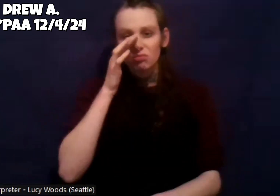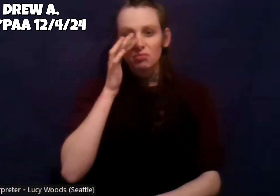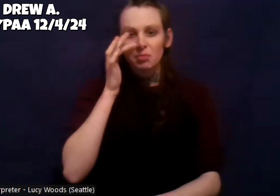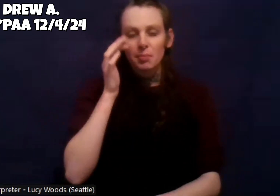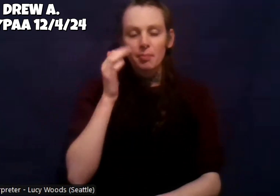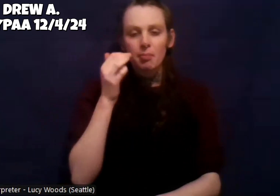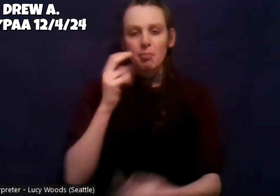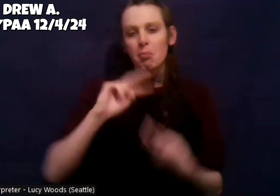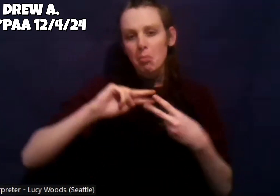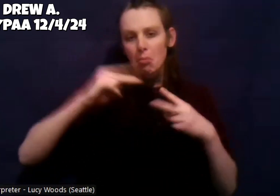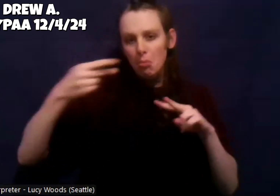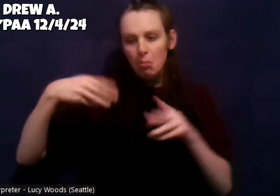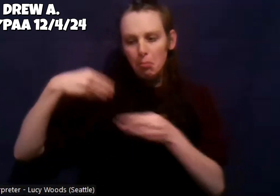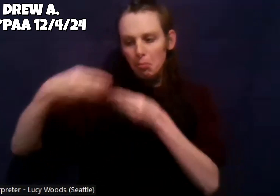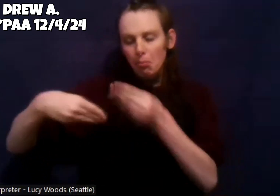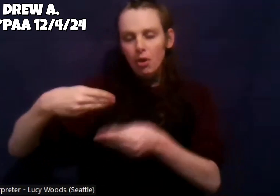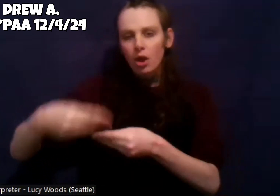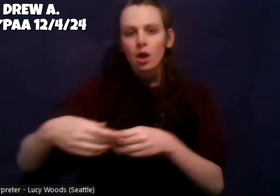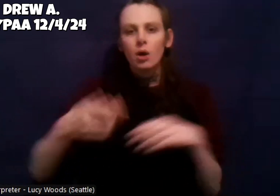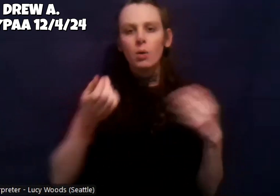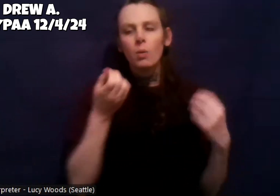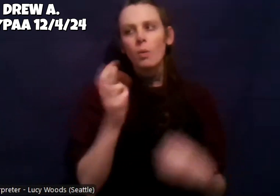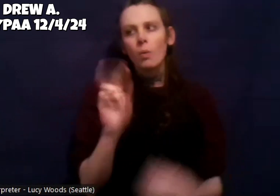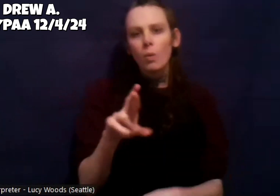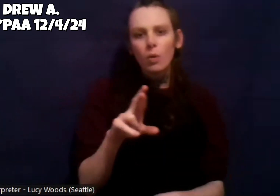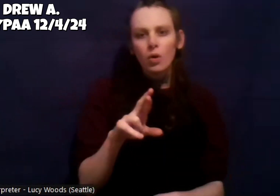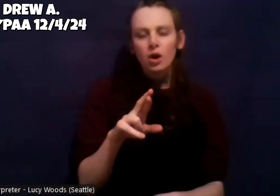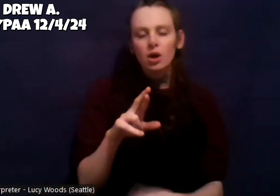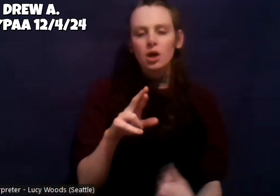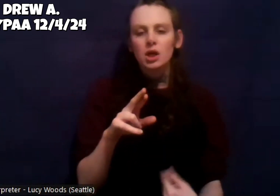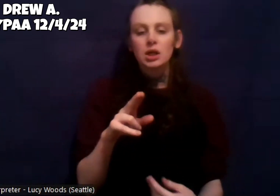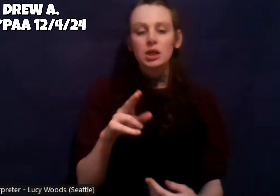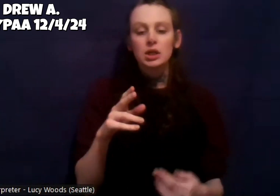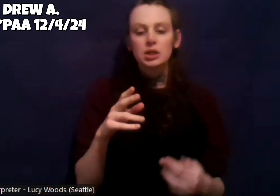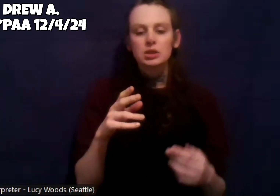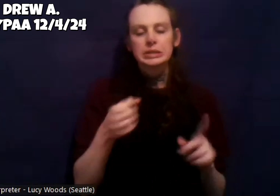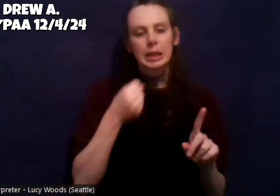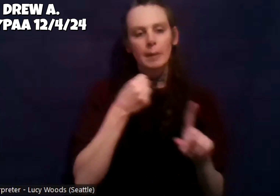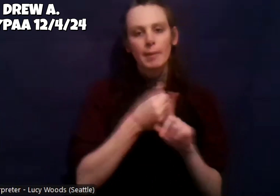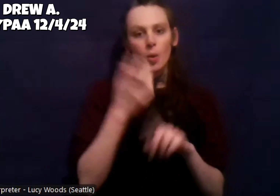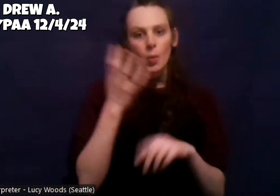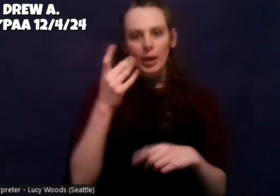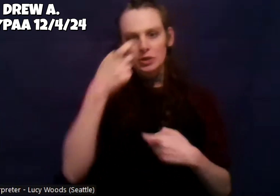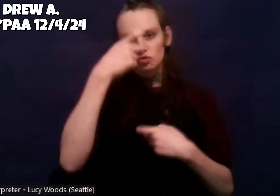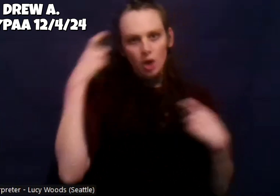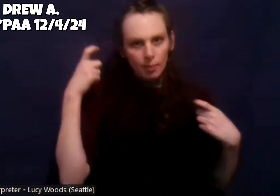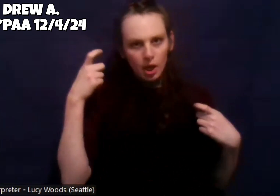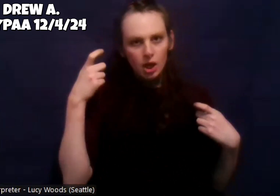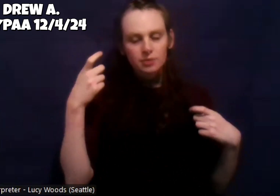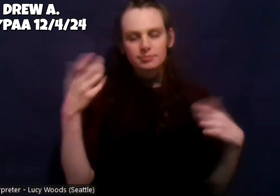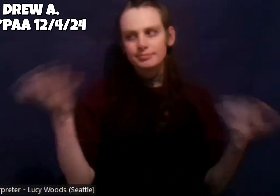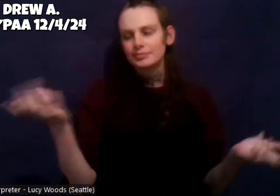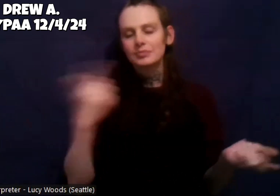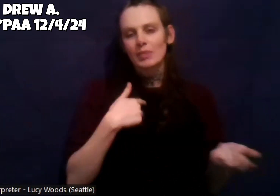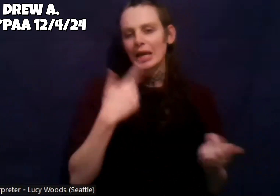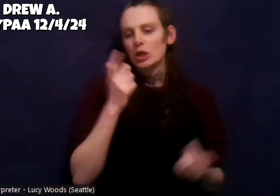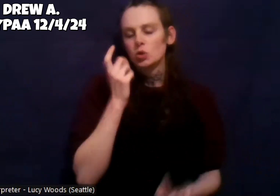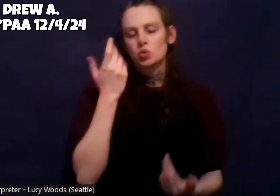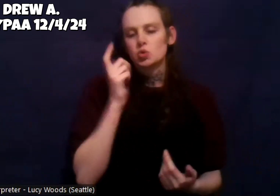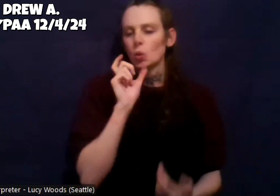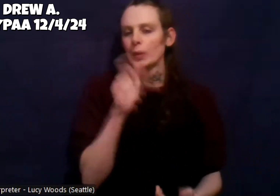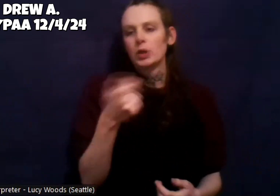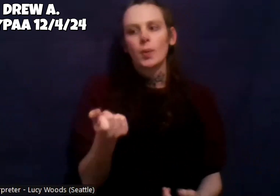different, or brought on through trauma or whatever. I don't really need to understand it to know that I have it,